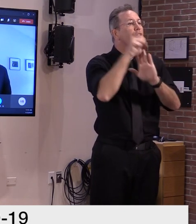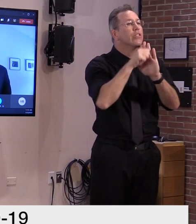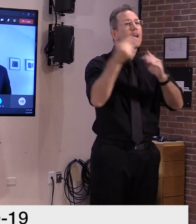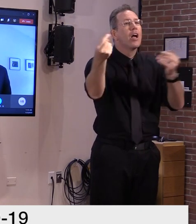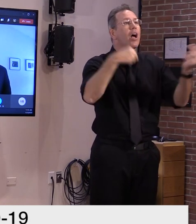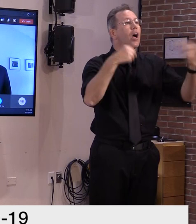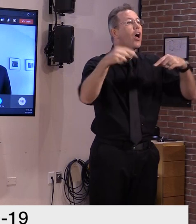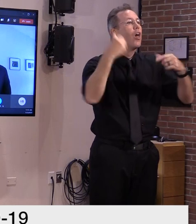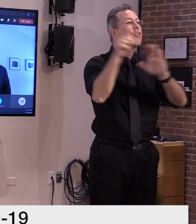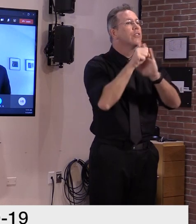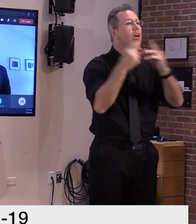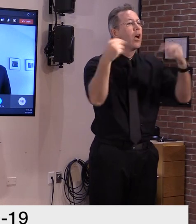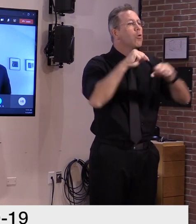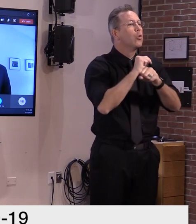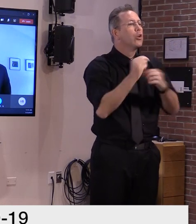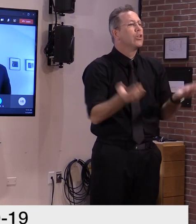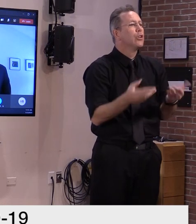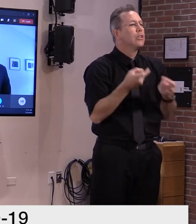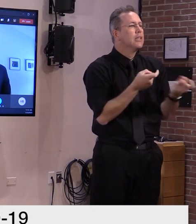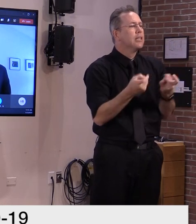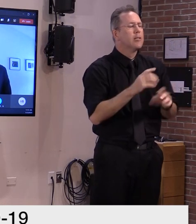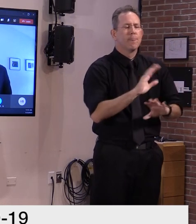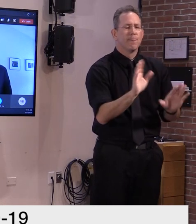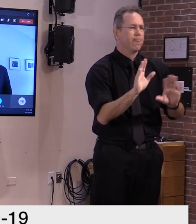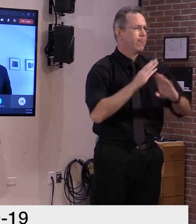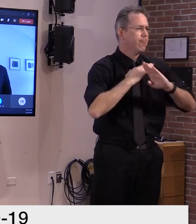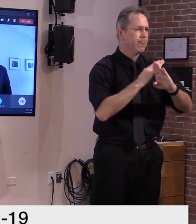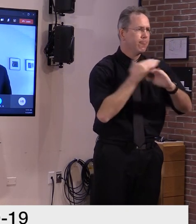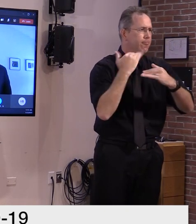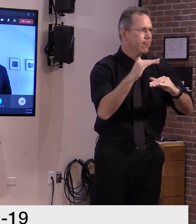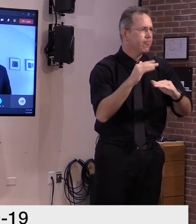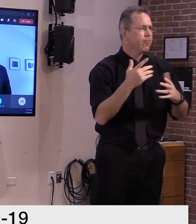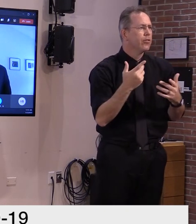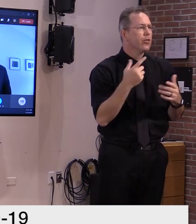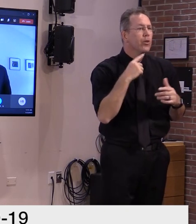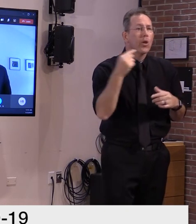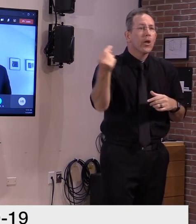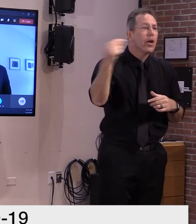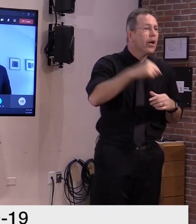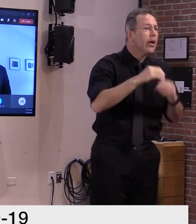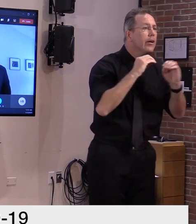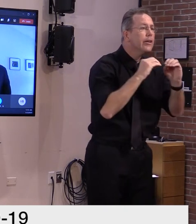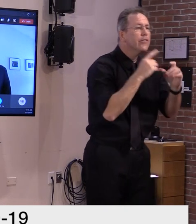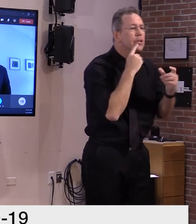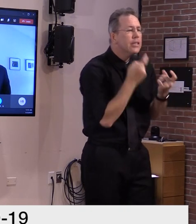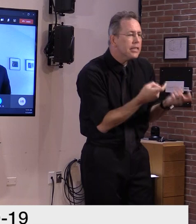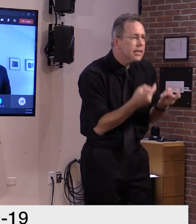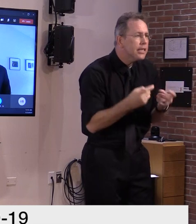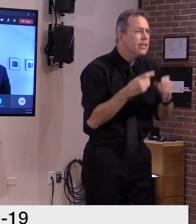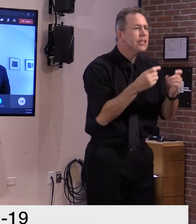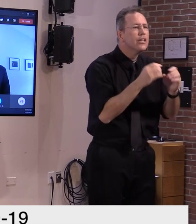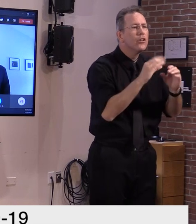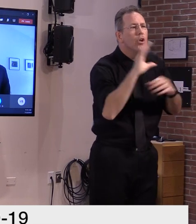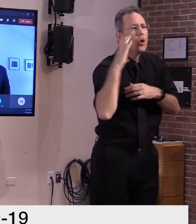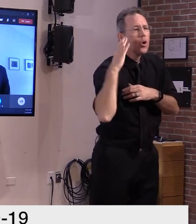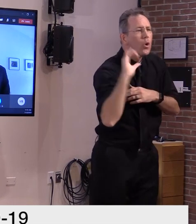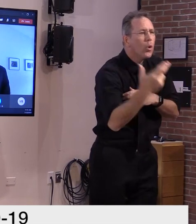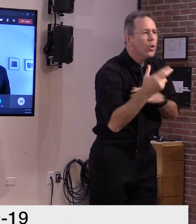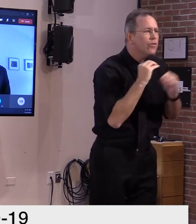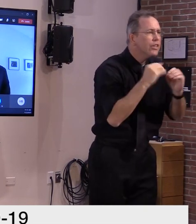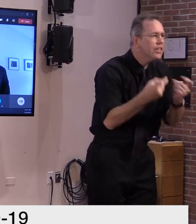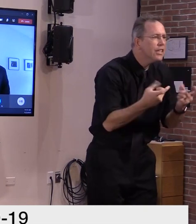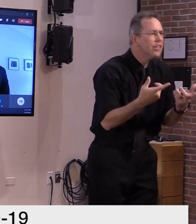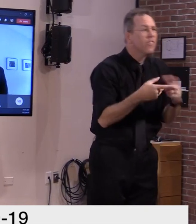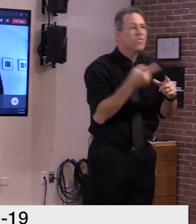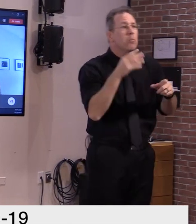patrol or ski instruction, that commute up from more areas in southern New England and New York, we're